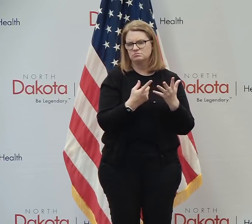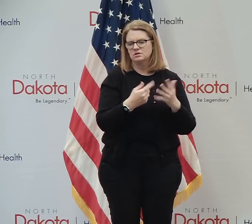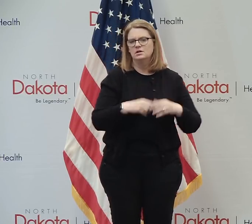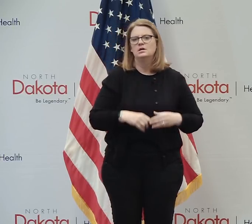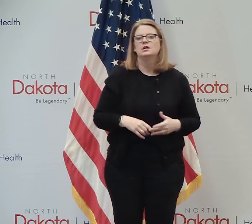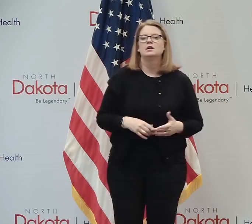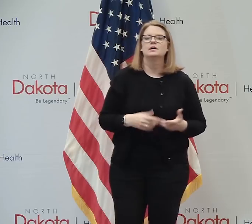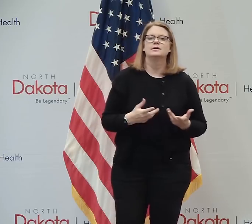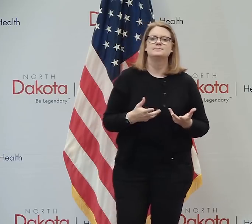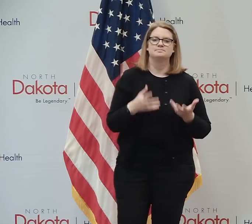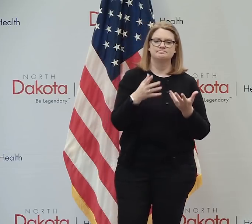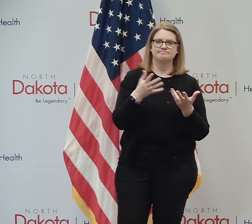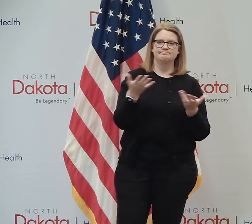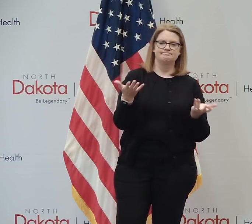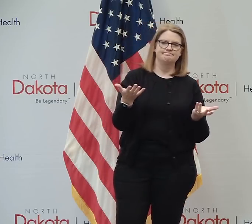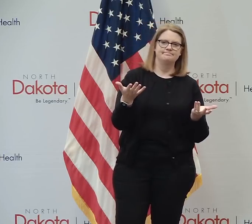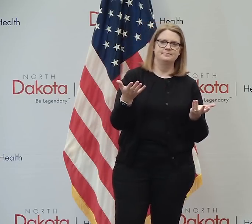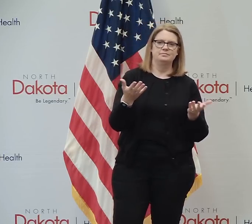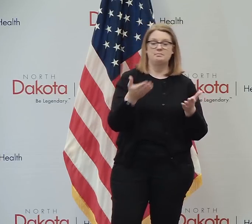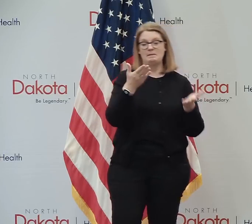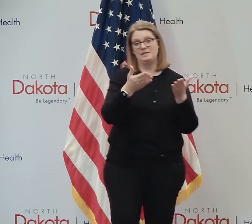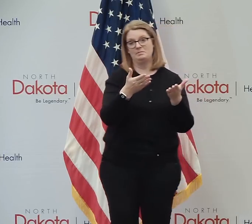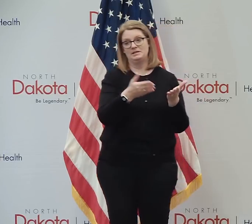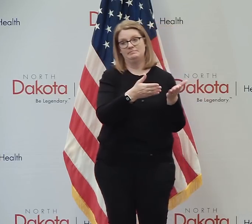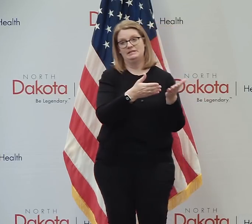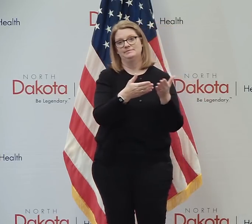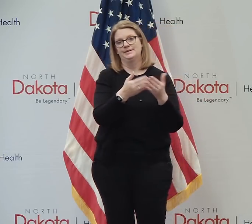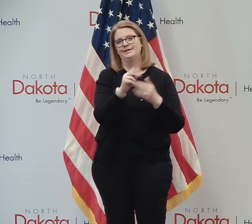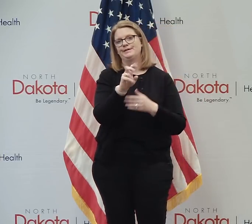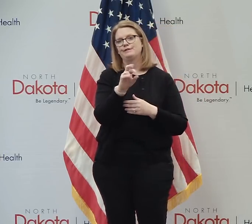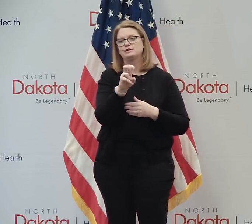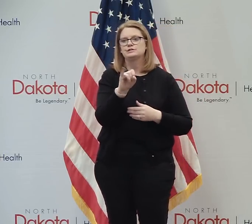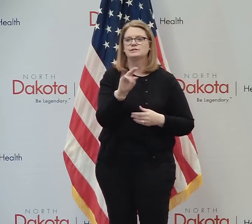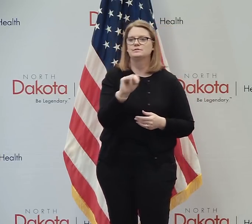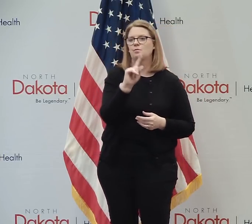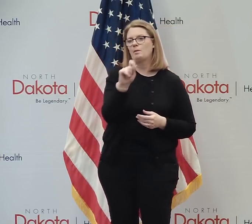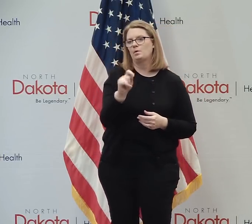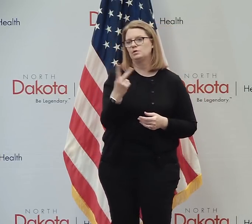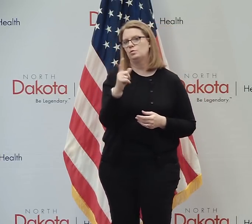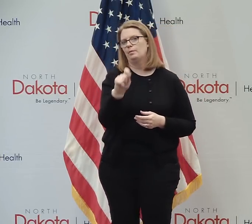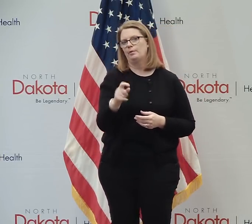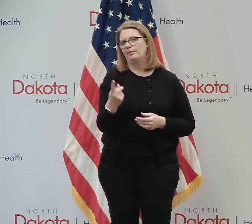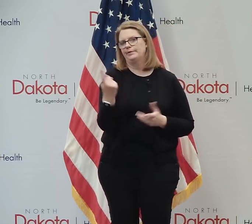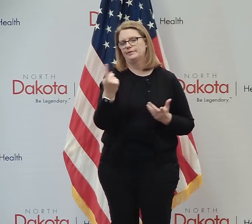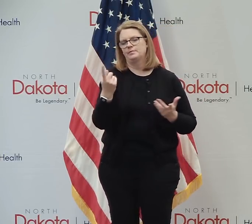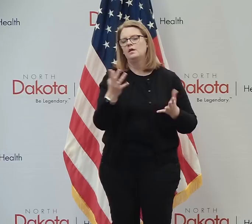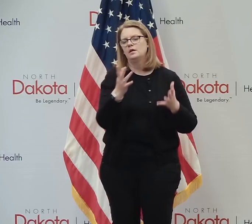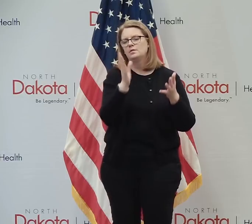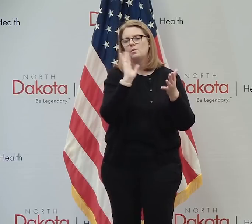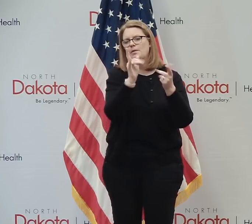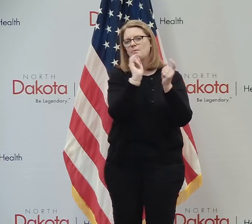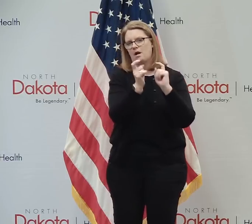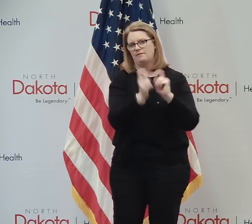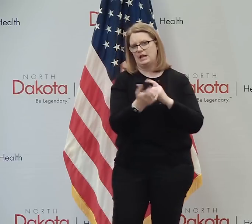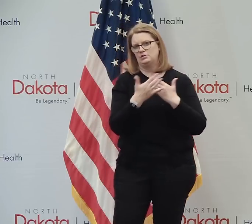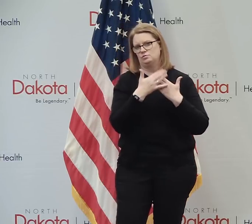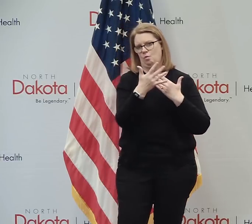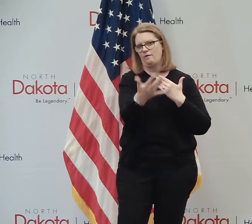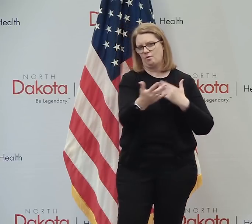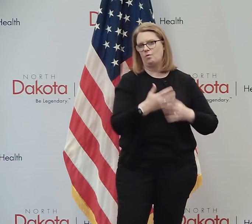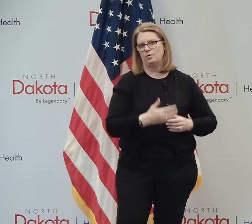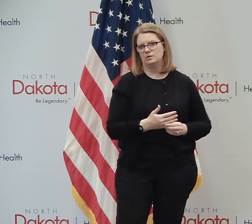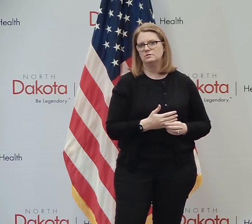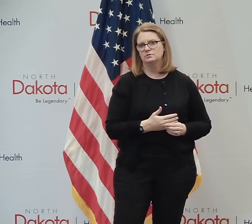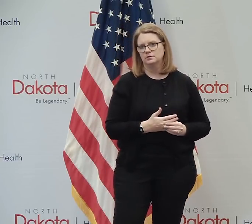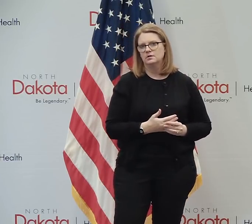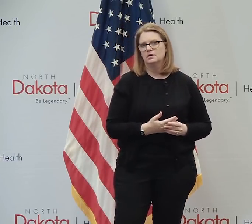be either a version 2 or a version 1.1, a version 1.2. I mean, there'll be modifications going forward as we